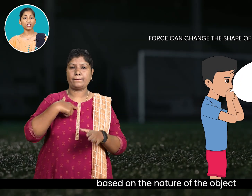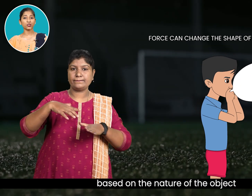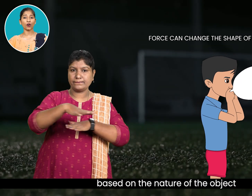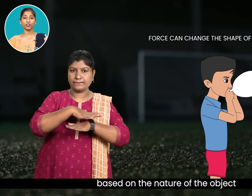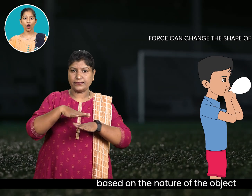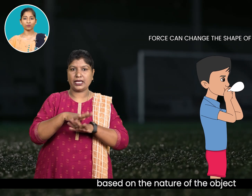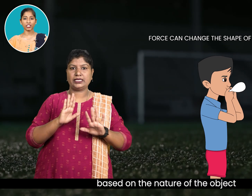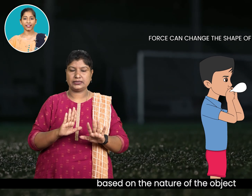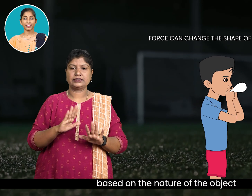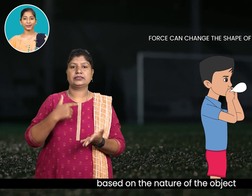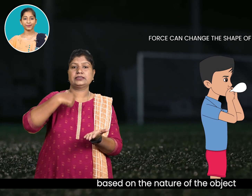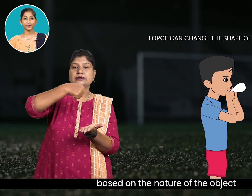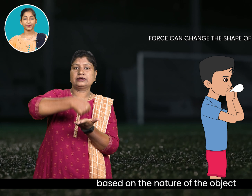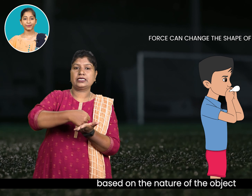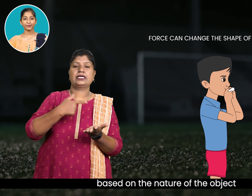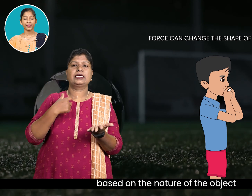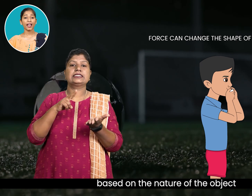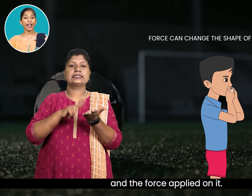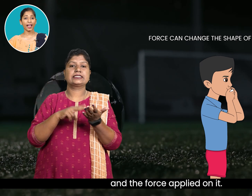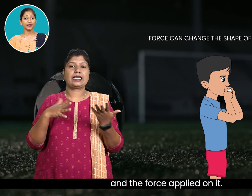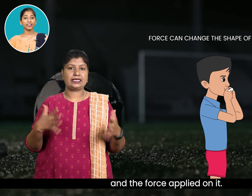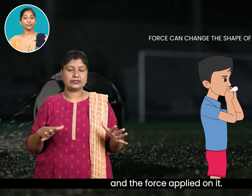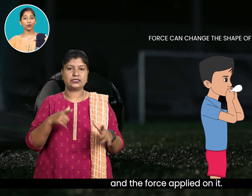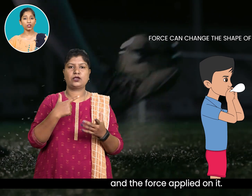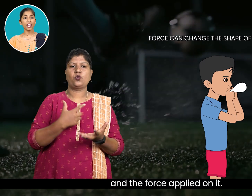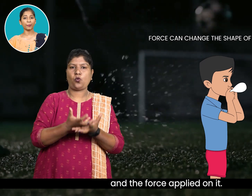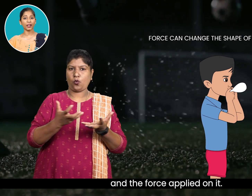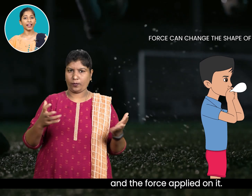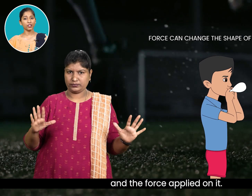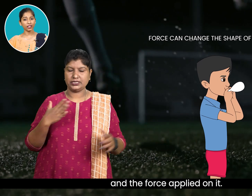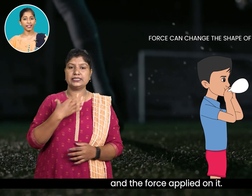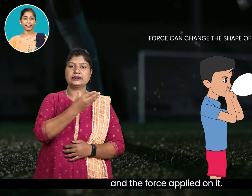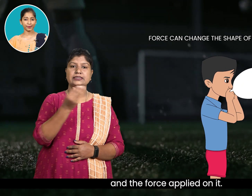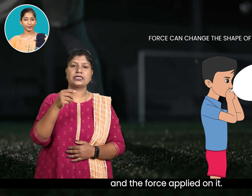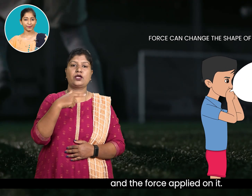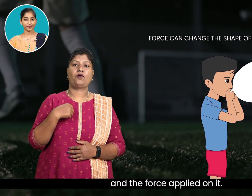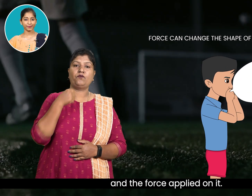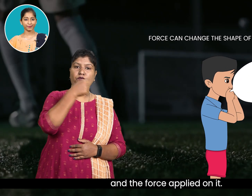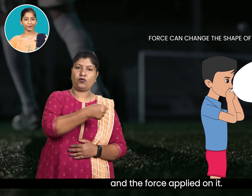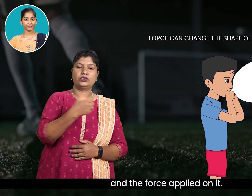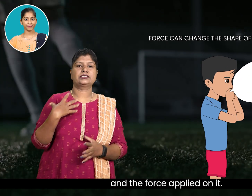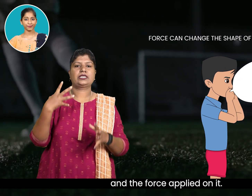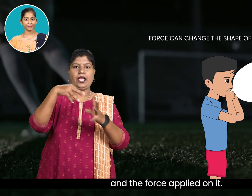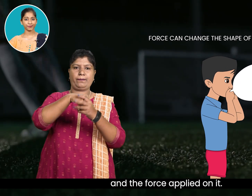the nature of the object and the force applied on it.